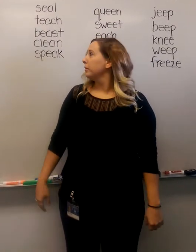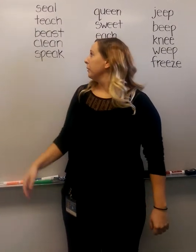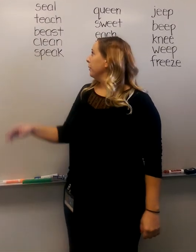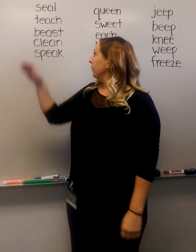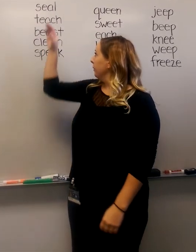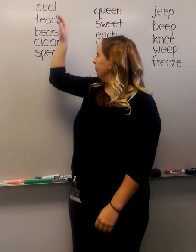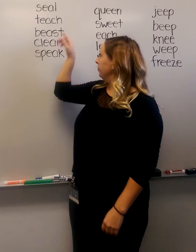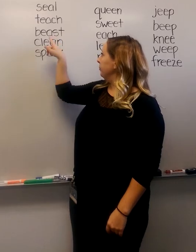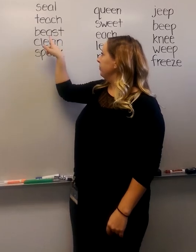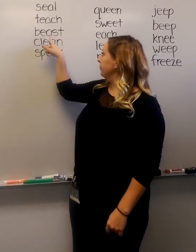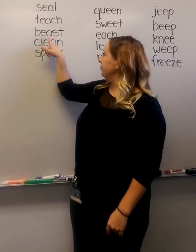Beast.